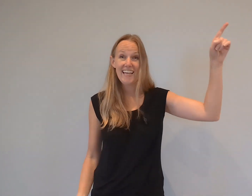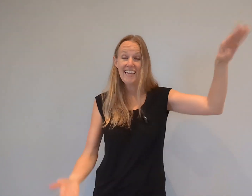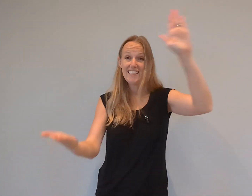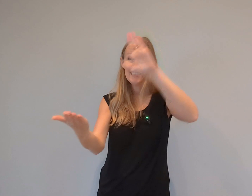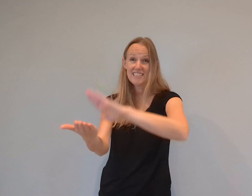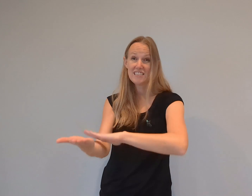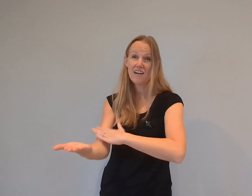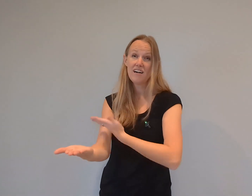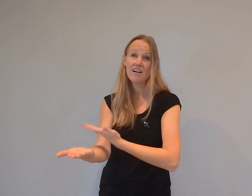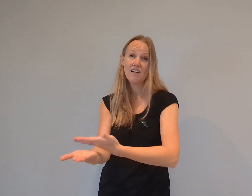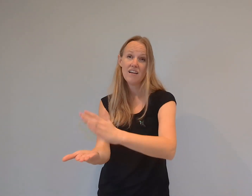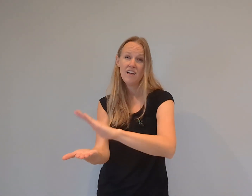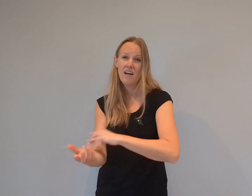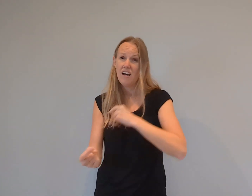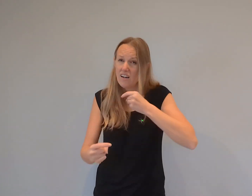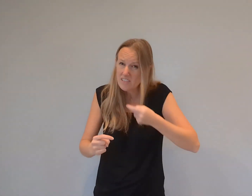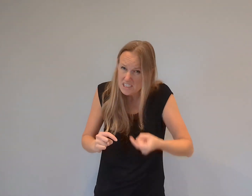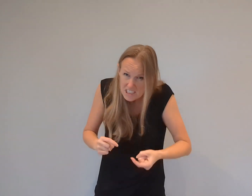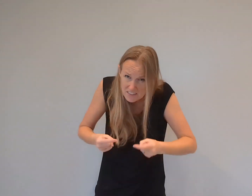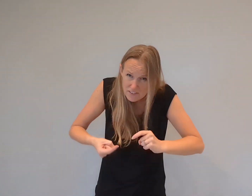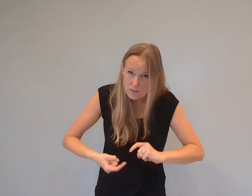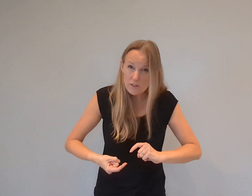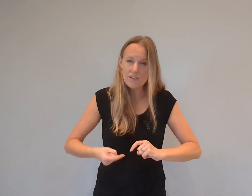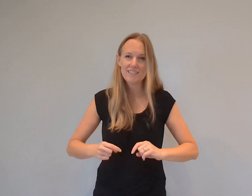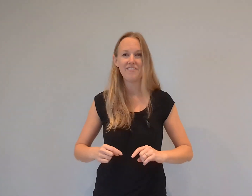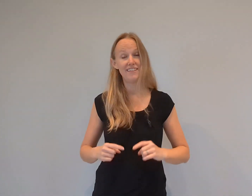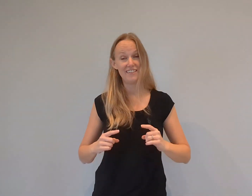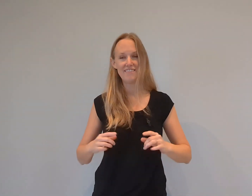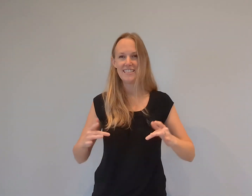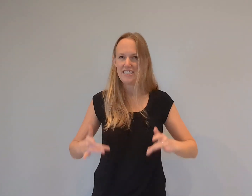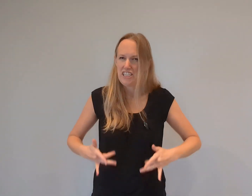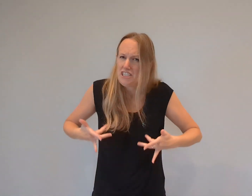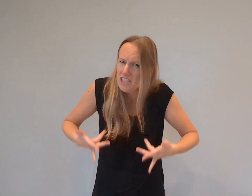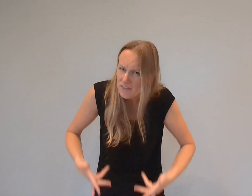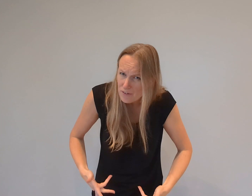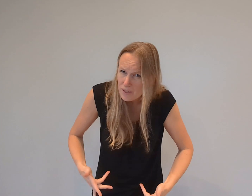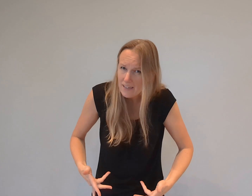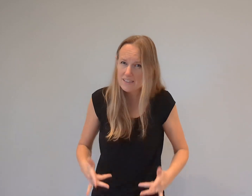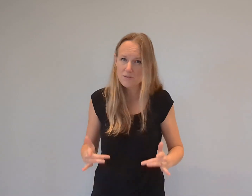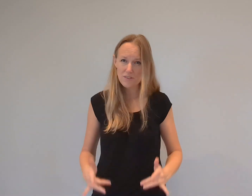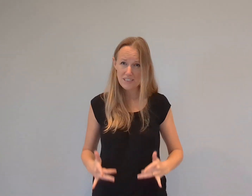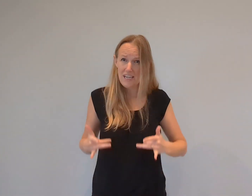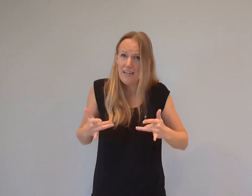He is the song of the that was yesterday. Suffering, that's what we're doing today.